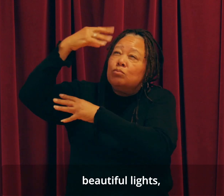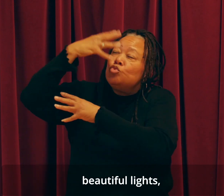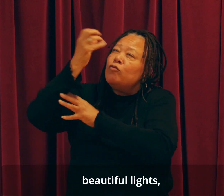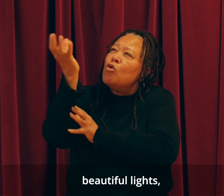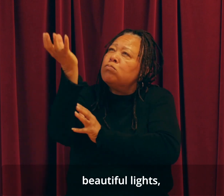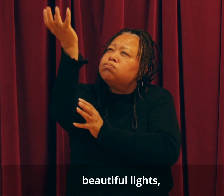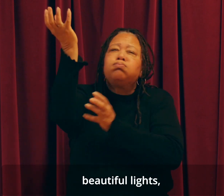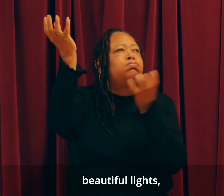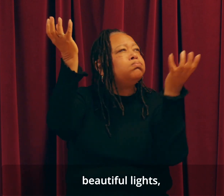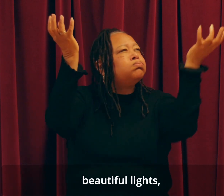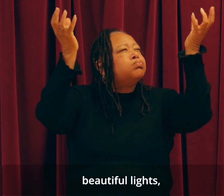beautiful lights,